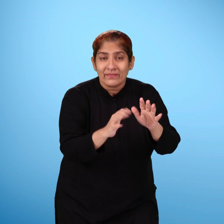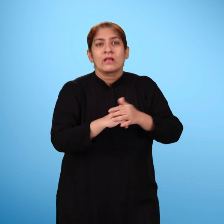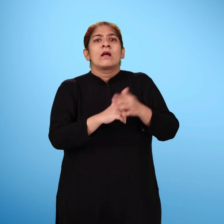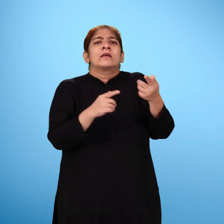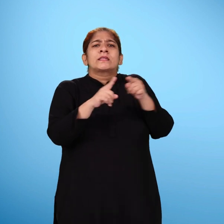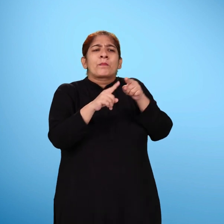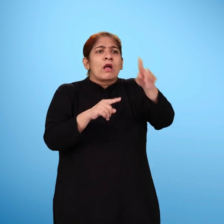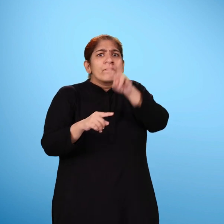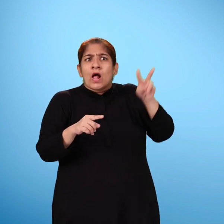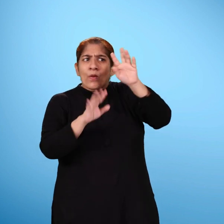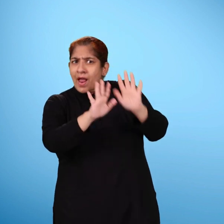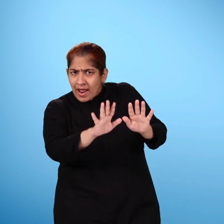etc.